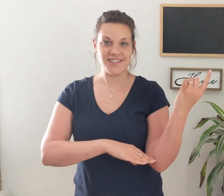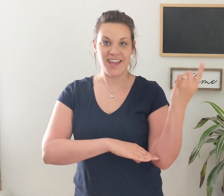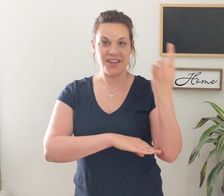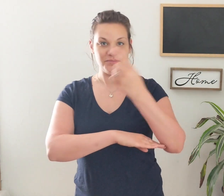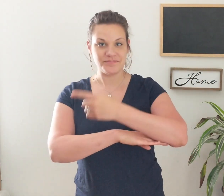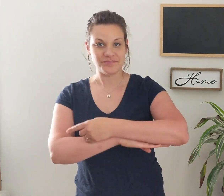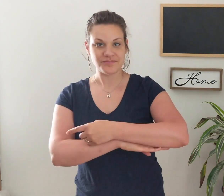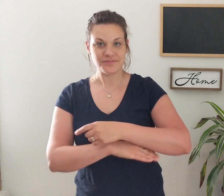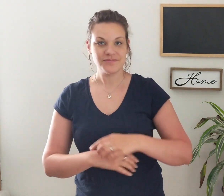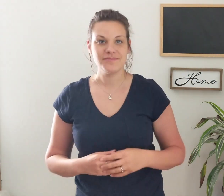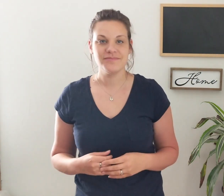Day.